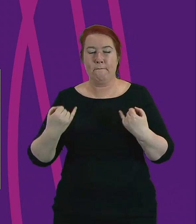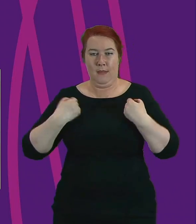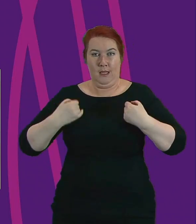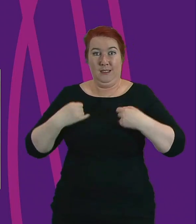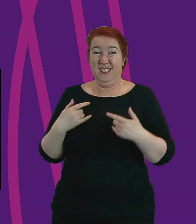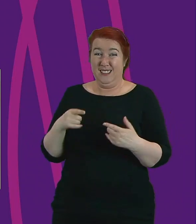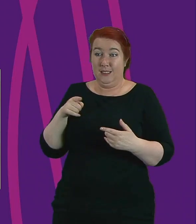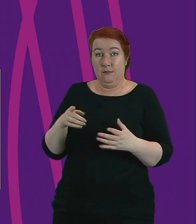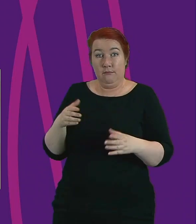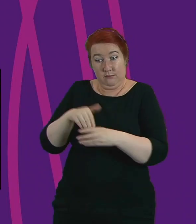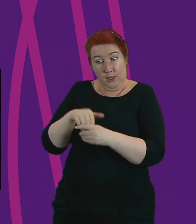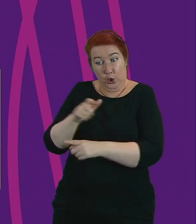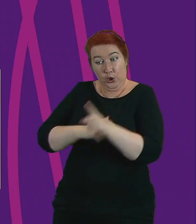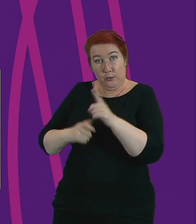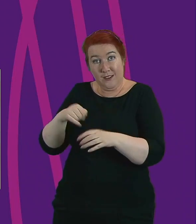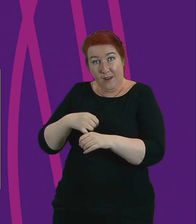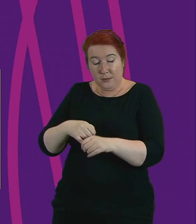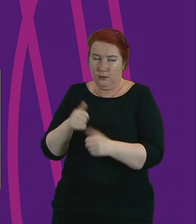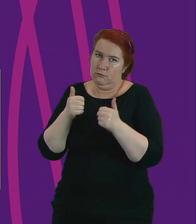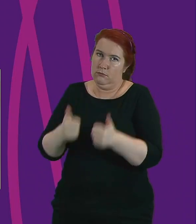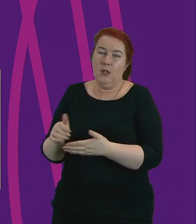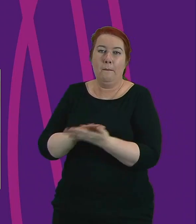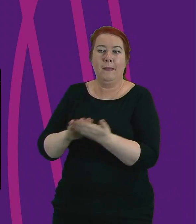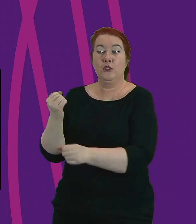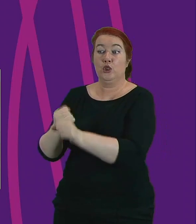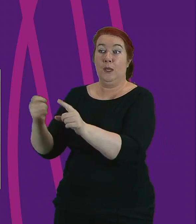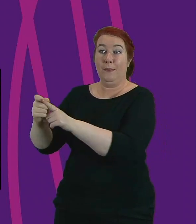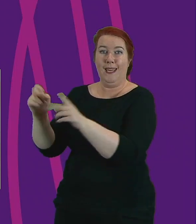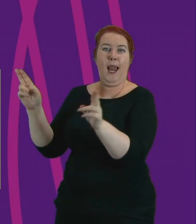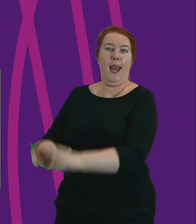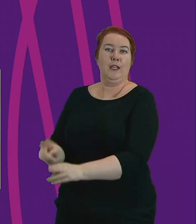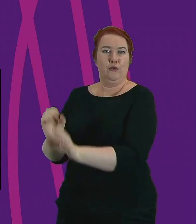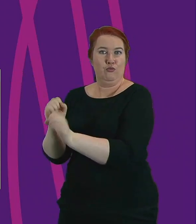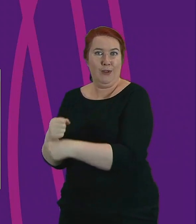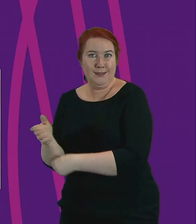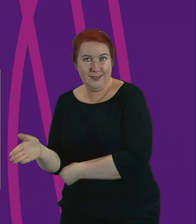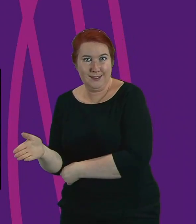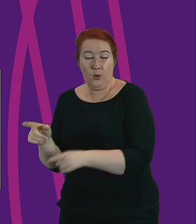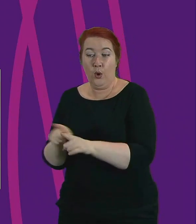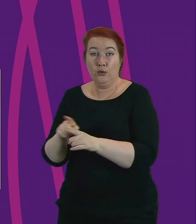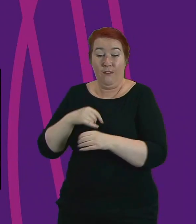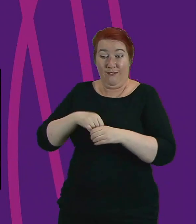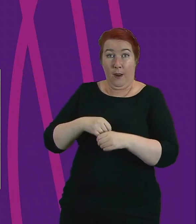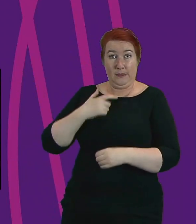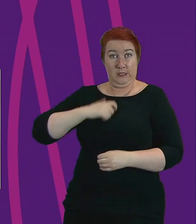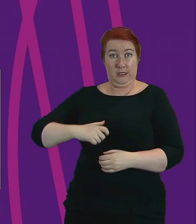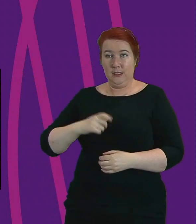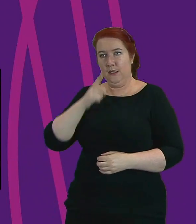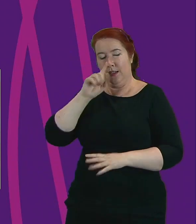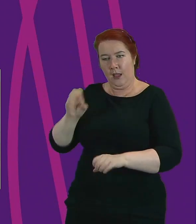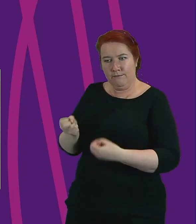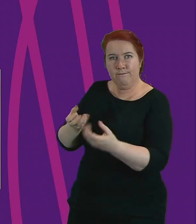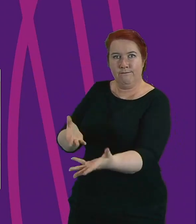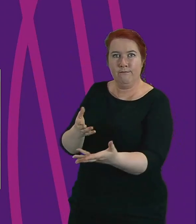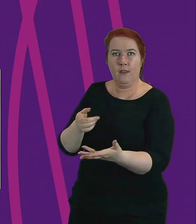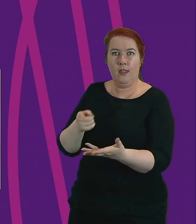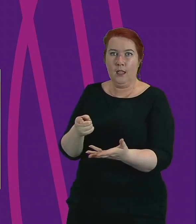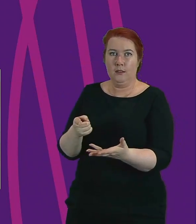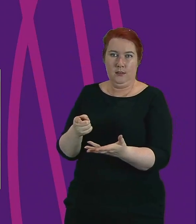step. It lessens the strain on our GPs and it lets pharmacists contribute more fully to the multidisciplinary